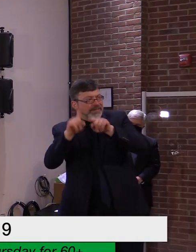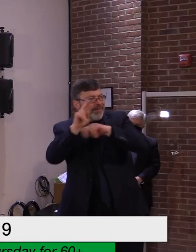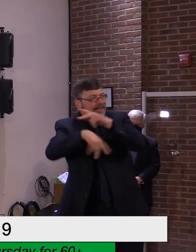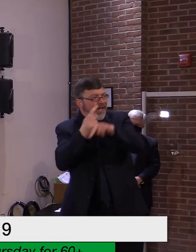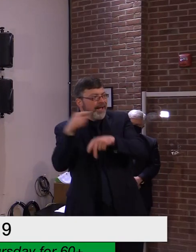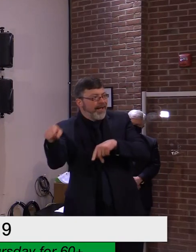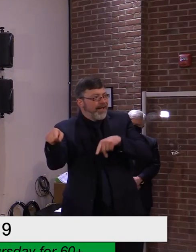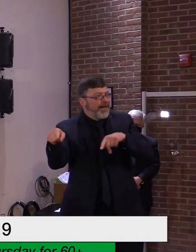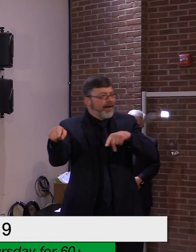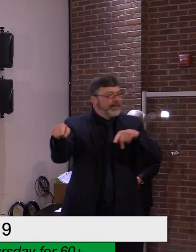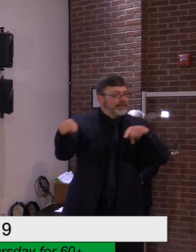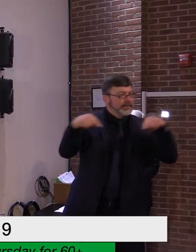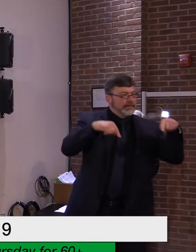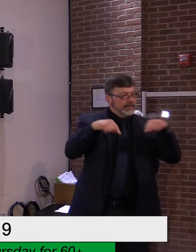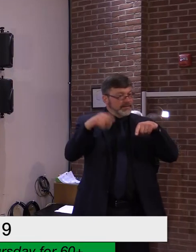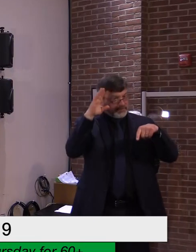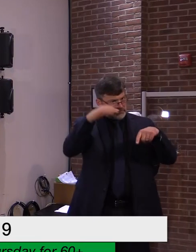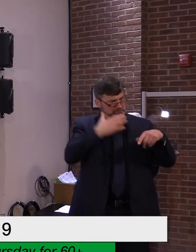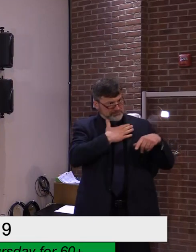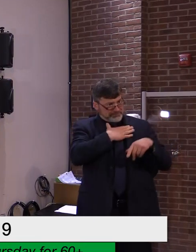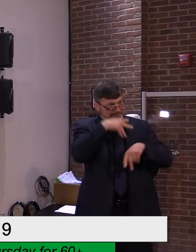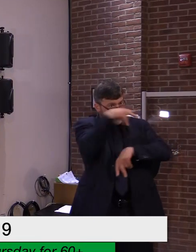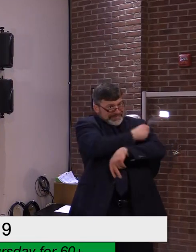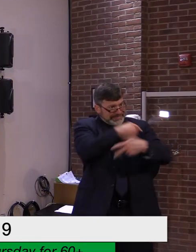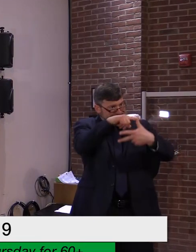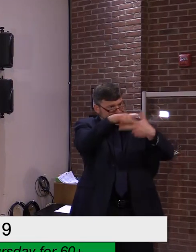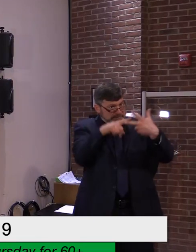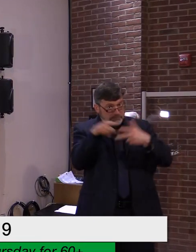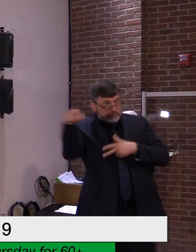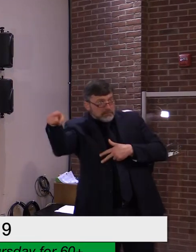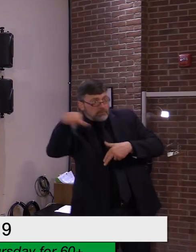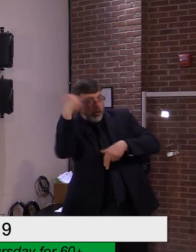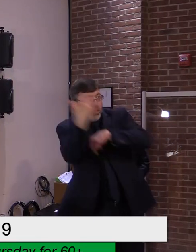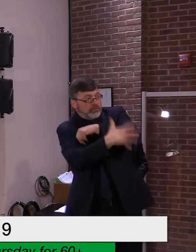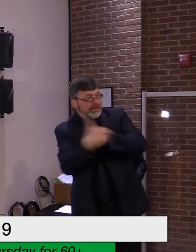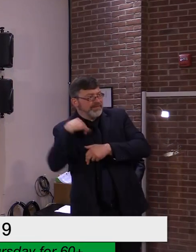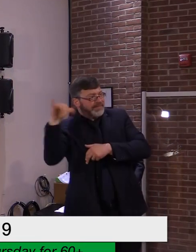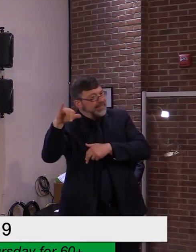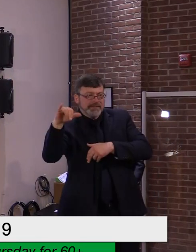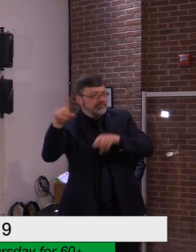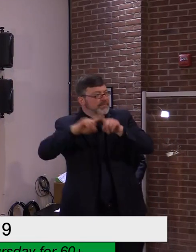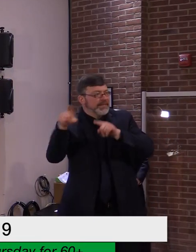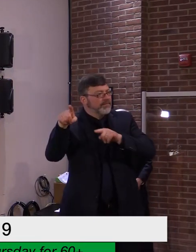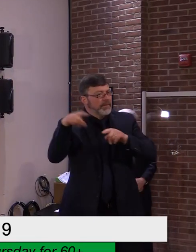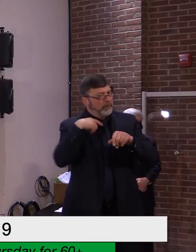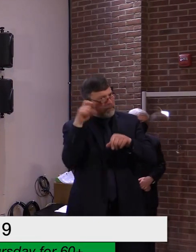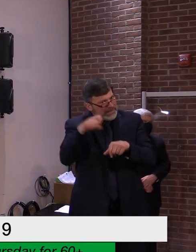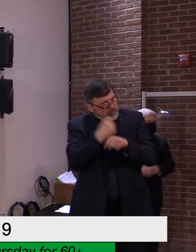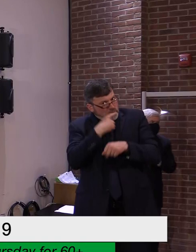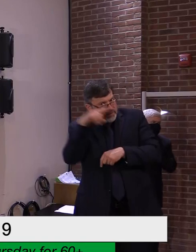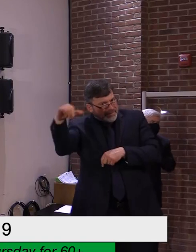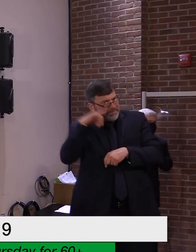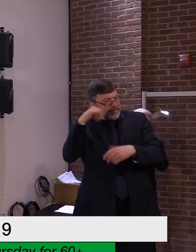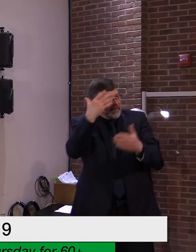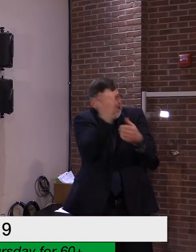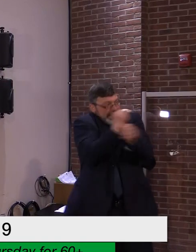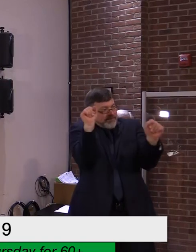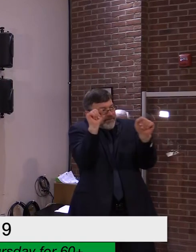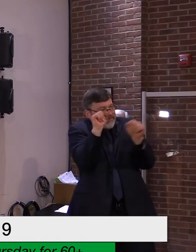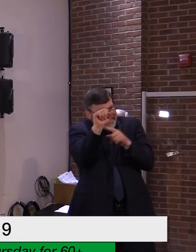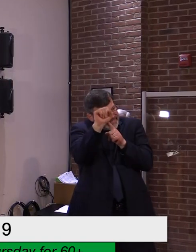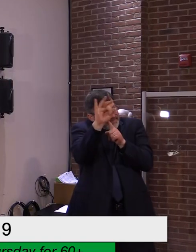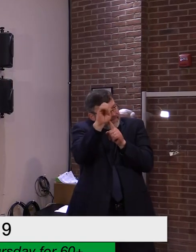all proven to be safe and effective. They use technologies that have been many years in the making.